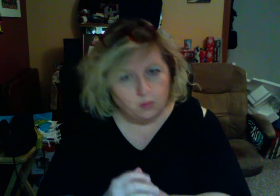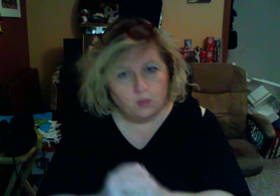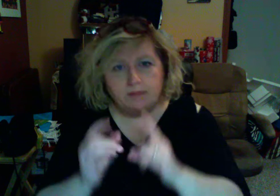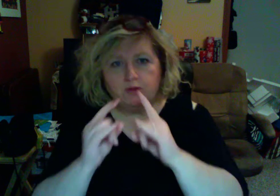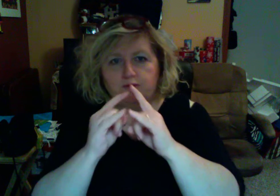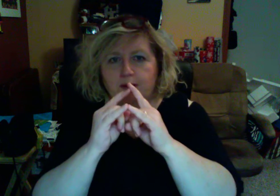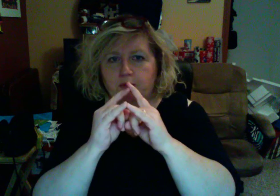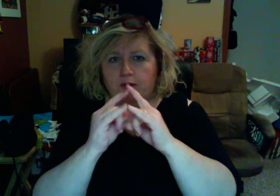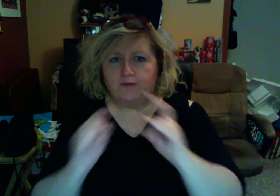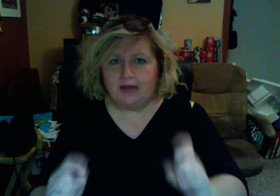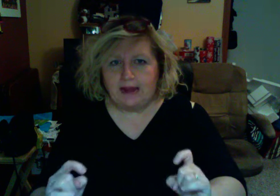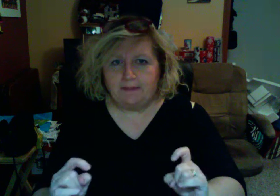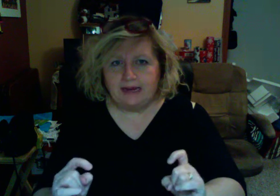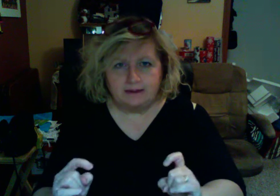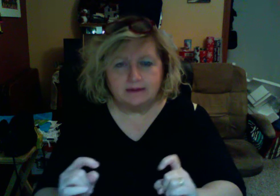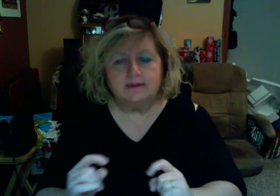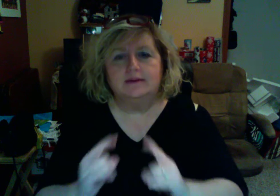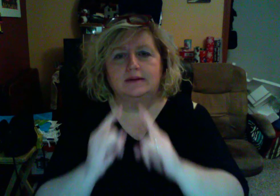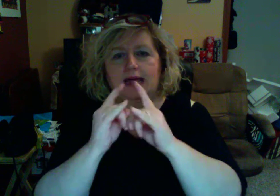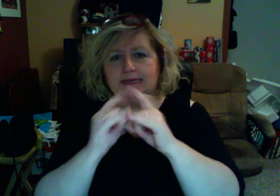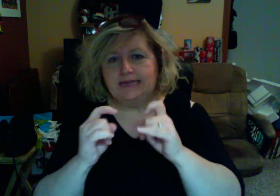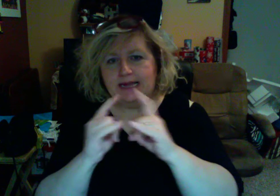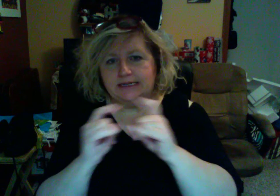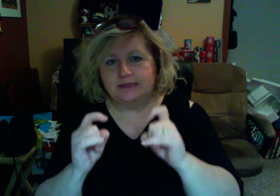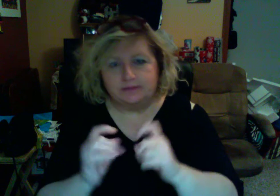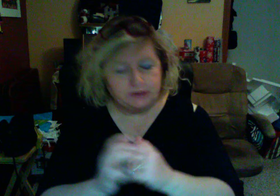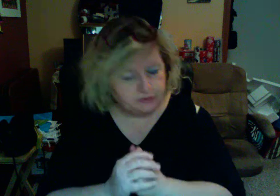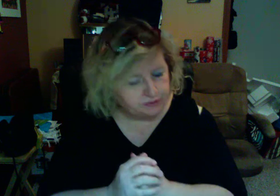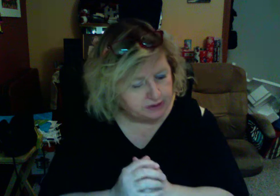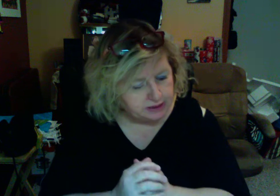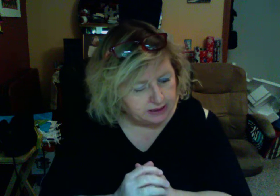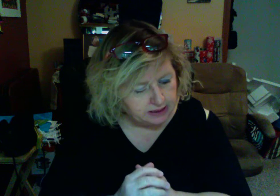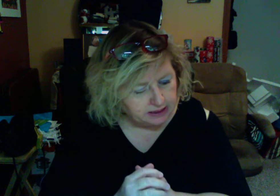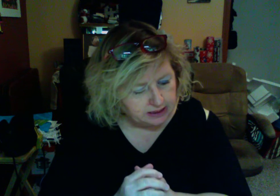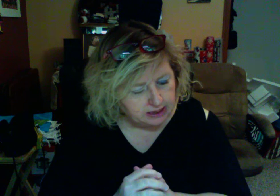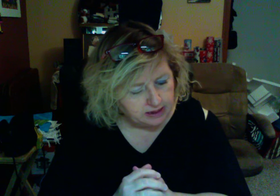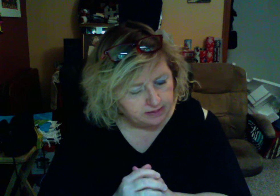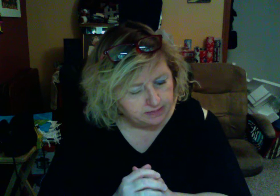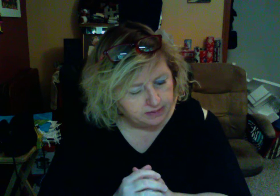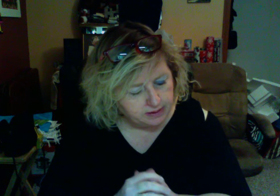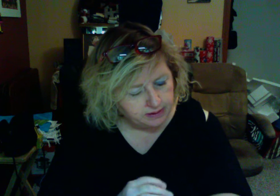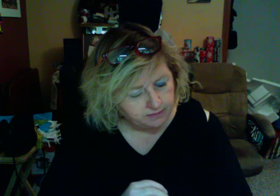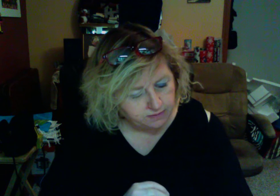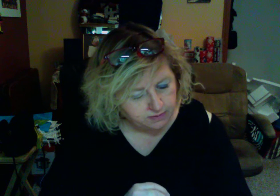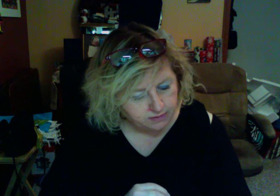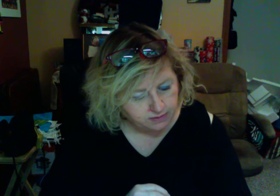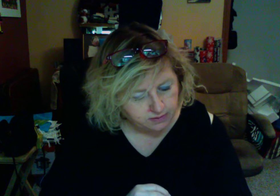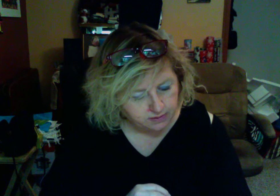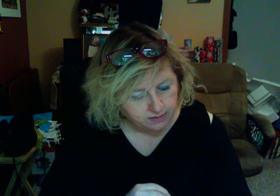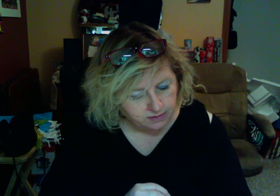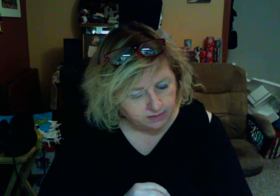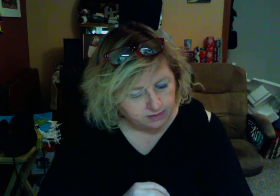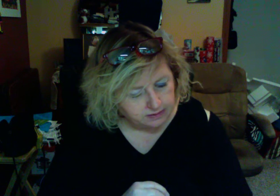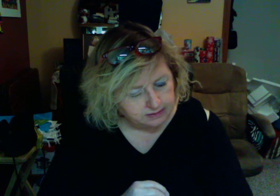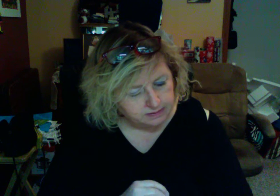One movement more for camping, and tent too.